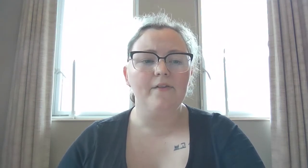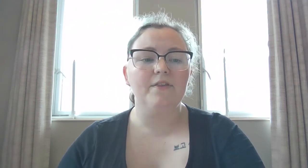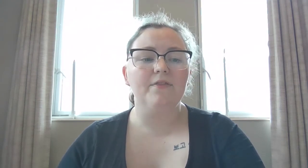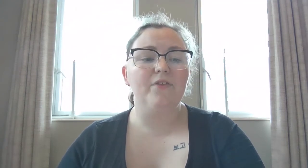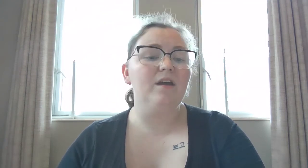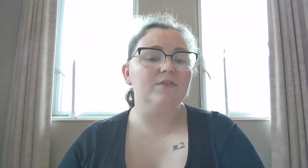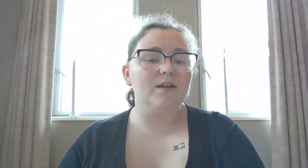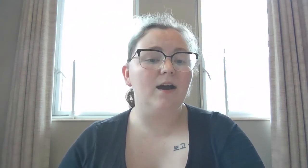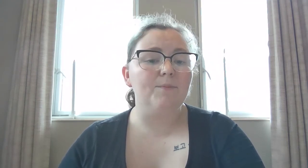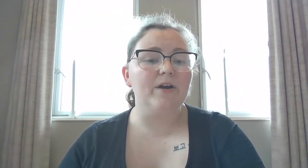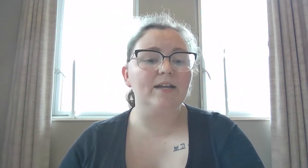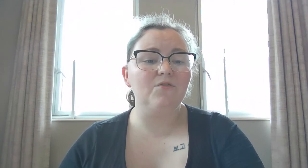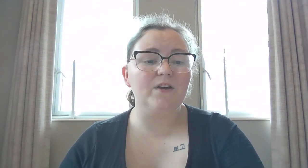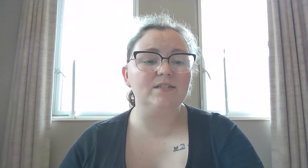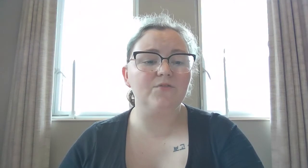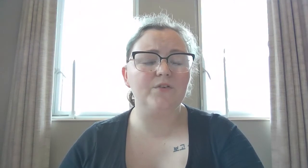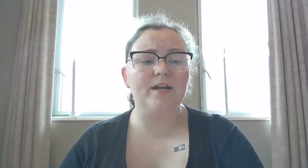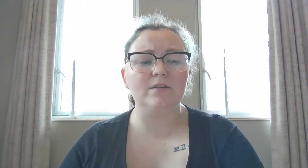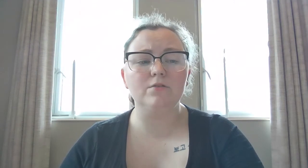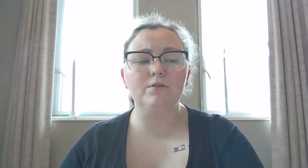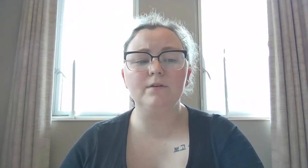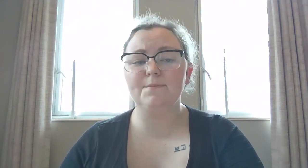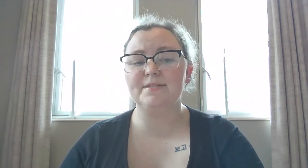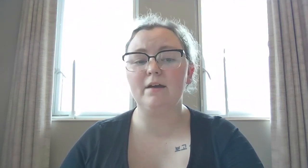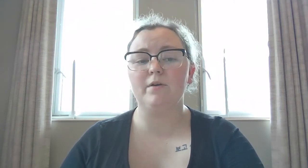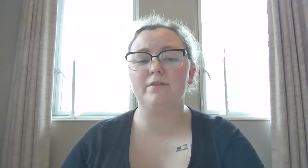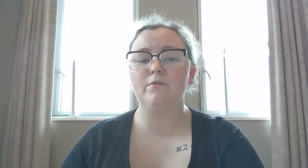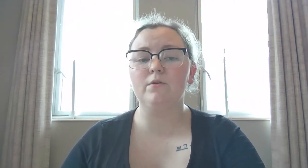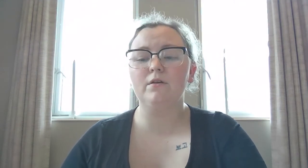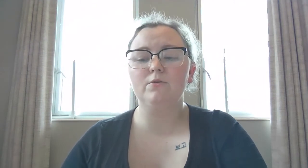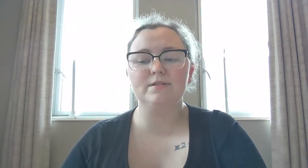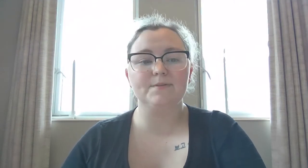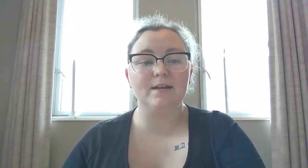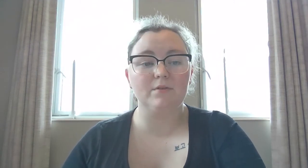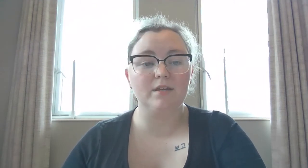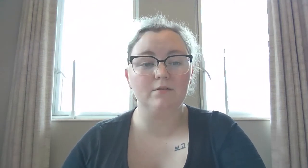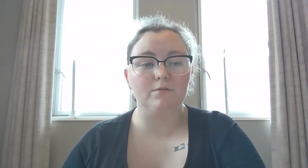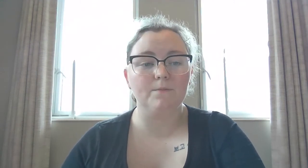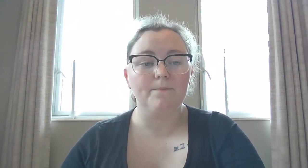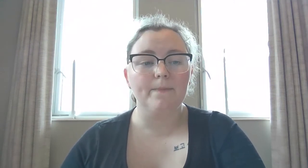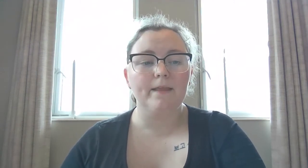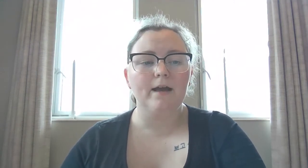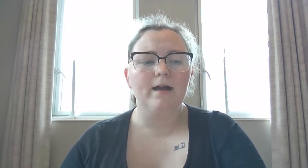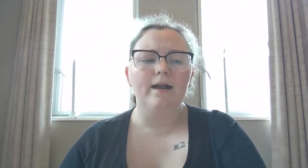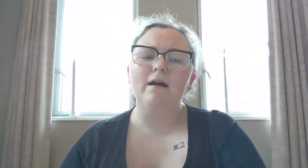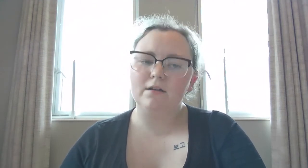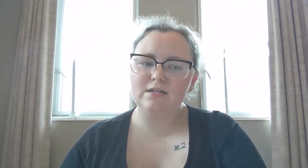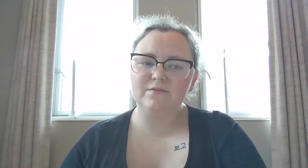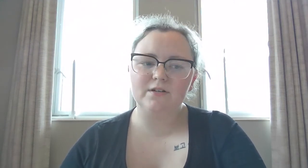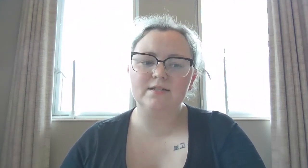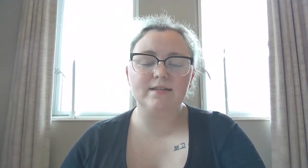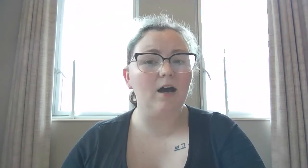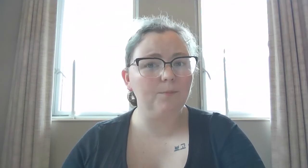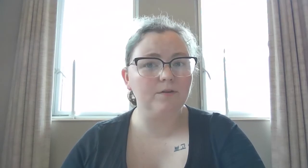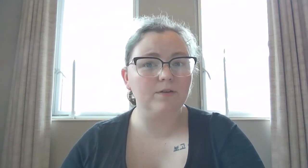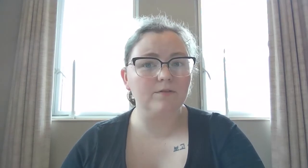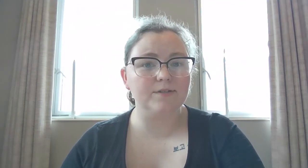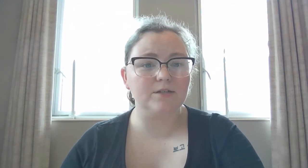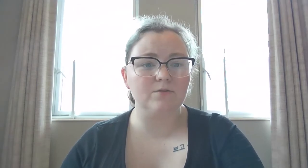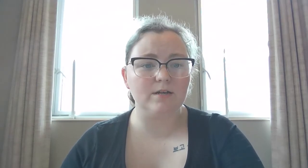And think of a time you had to face a friend who you were upset with or who was upset with you. How could these verses help you in those